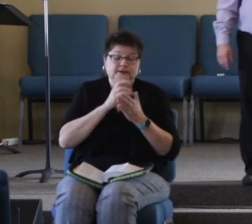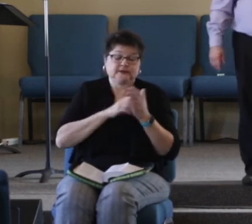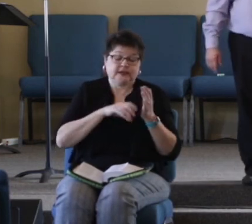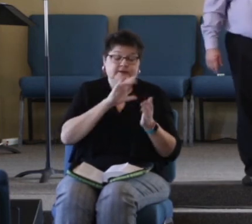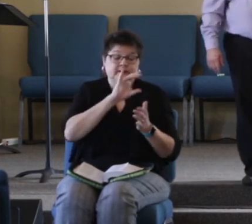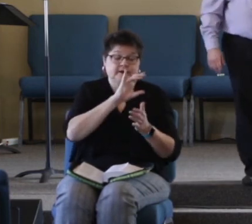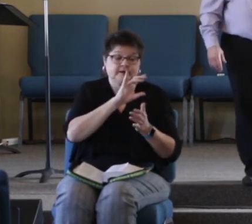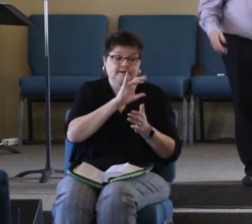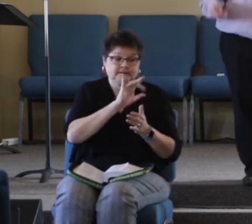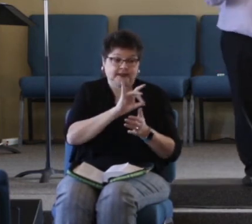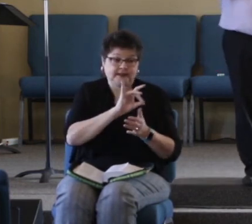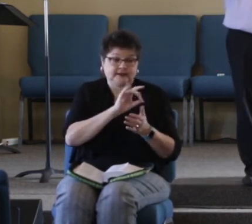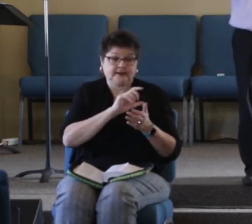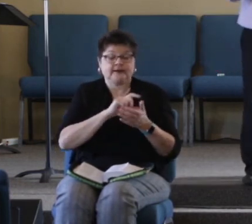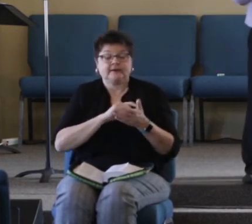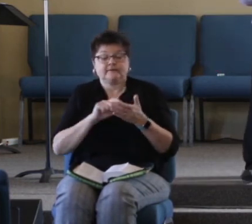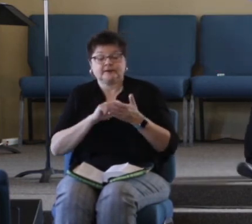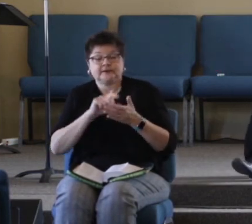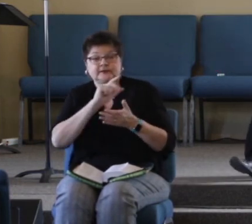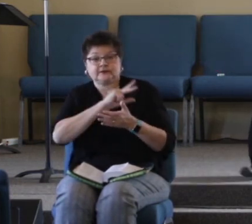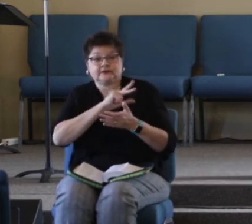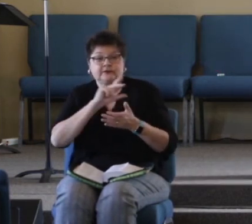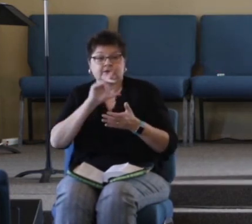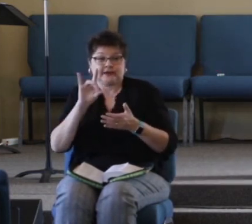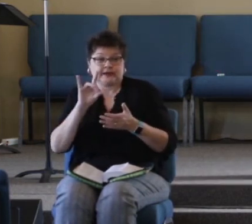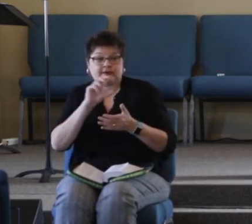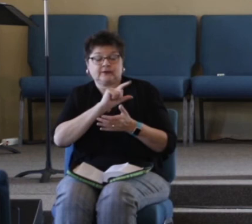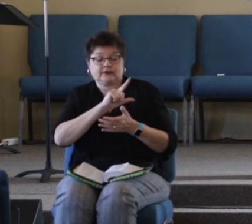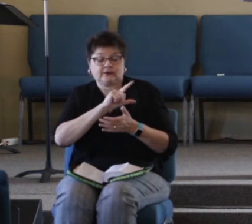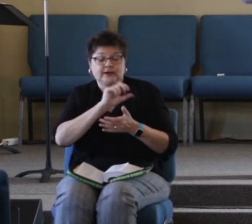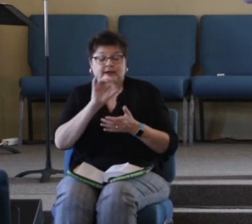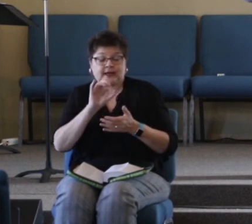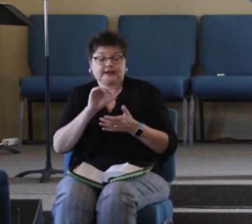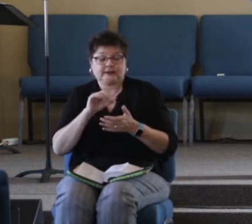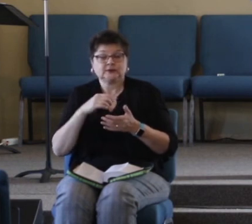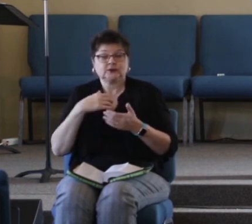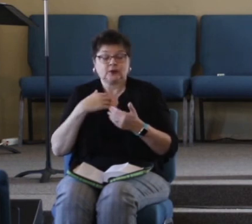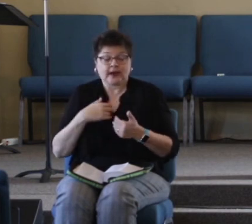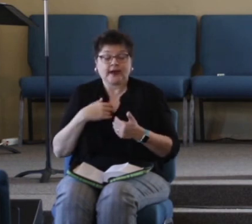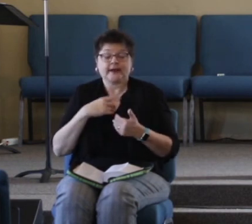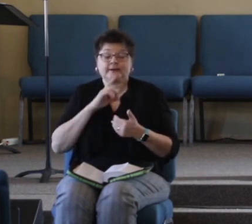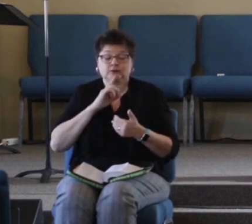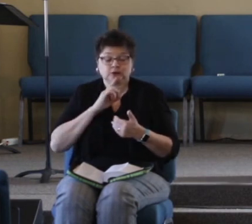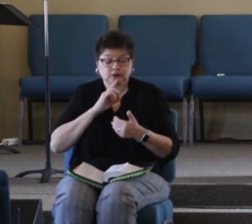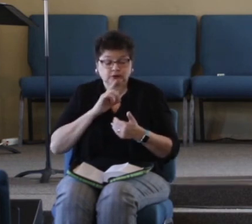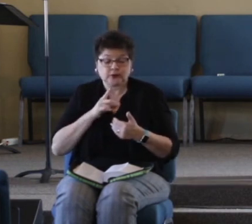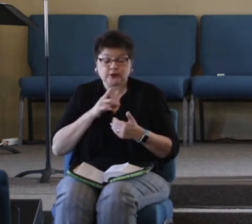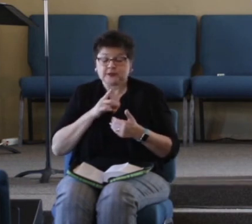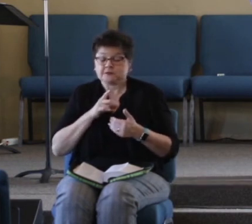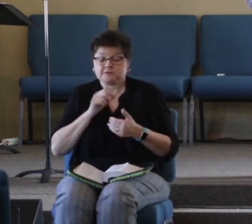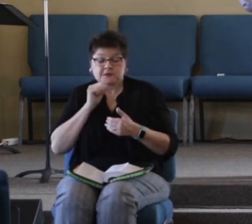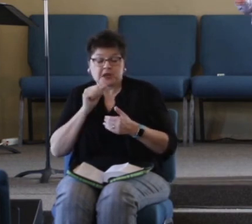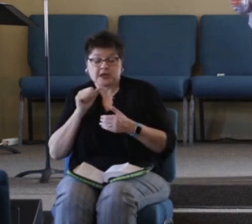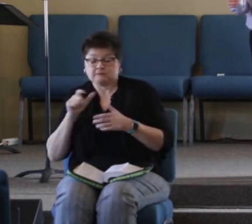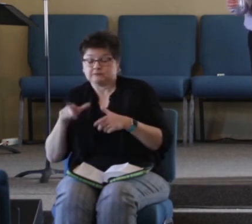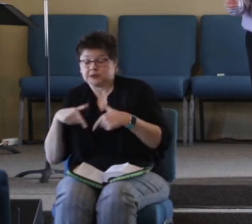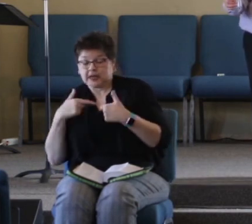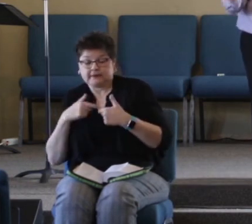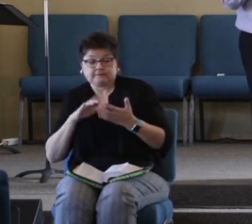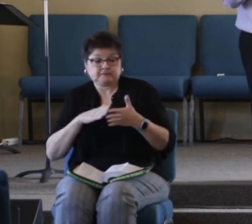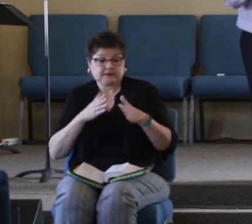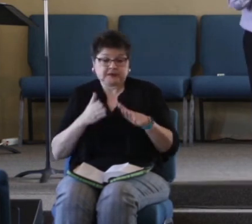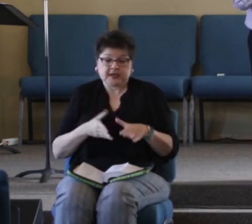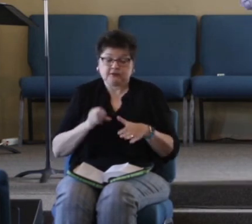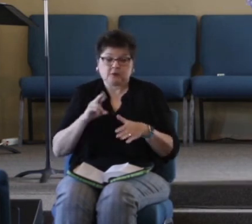and 39 says, "For I am sure," this is Paul writing, "for I am sure that neither life, neither death, nor life,